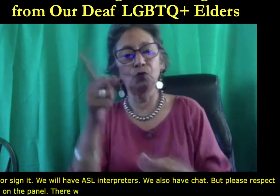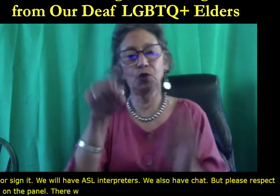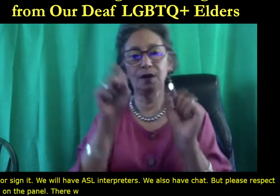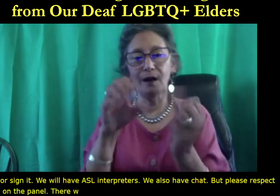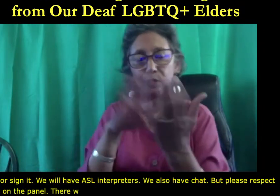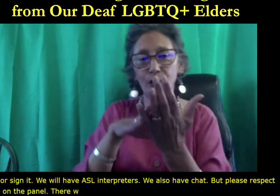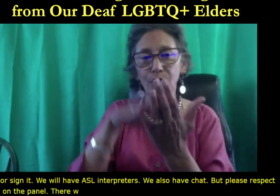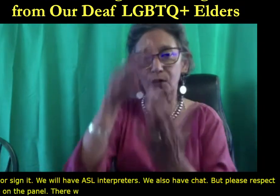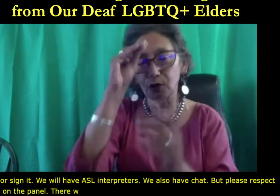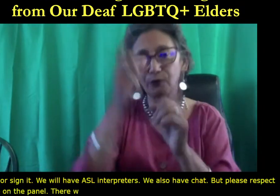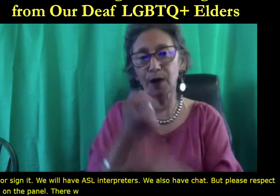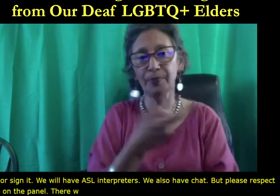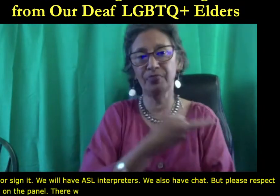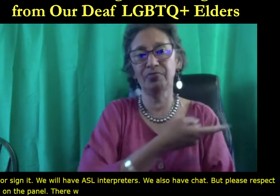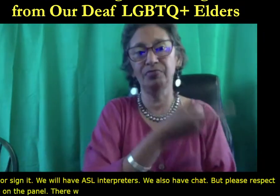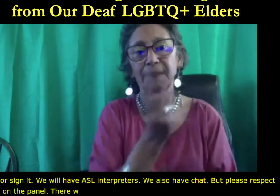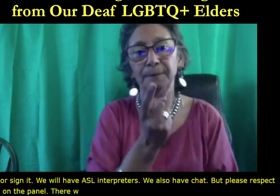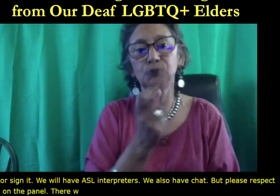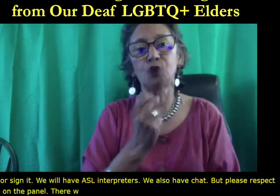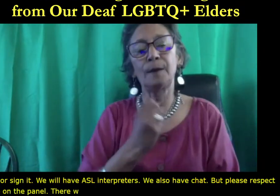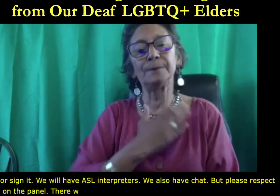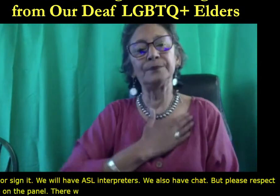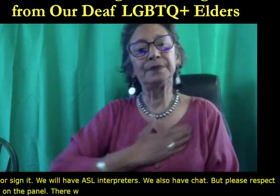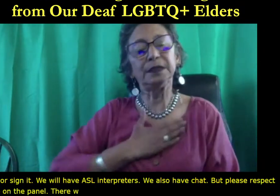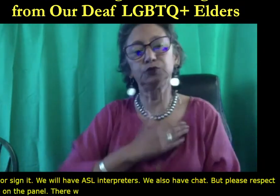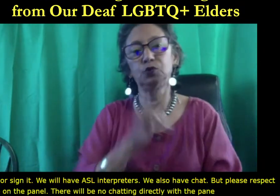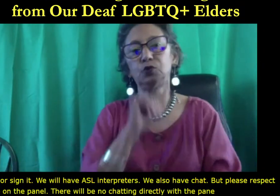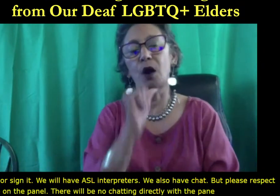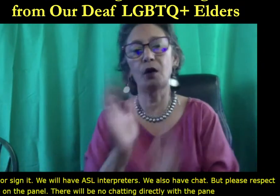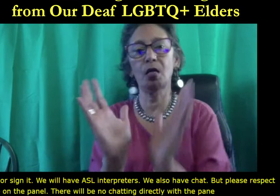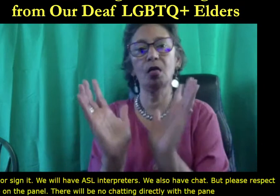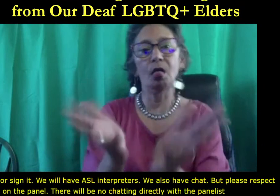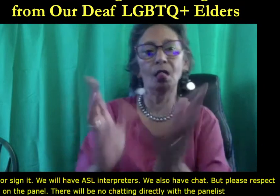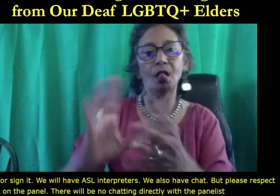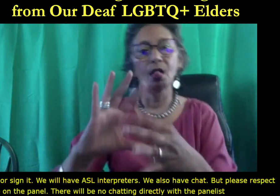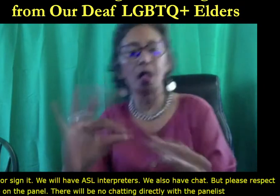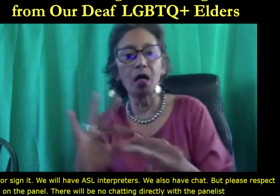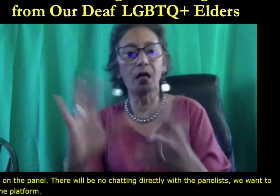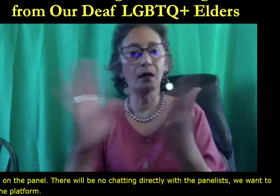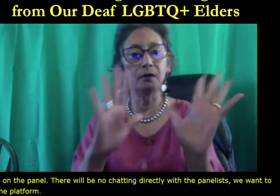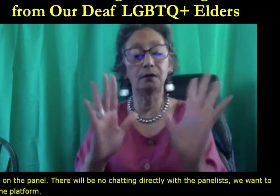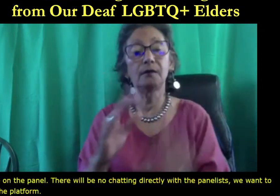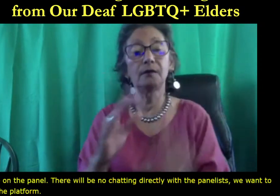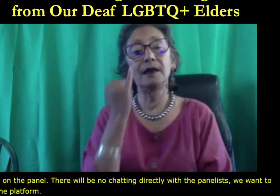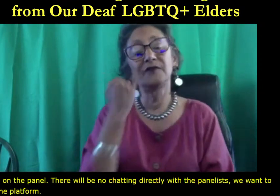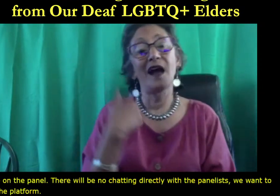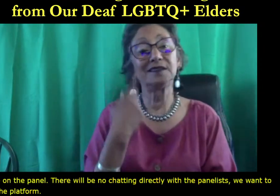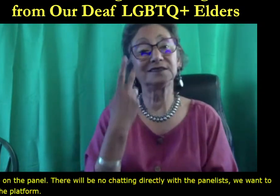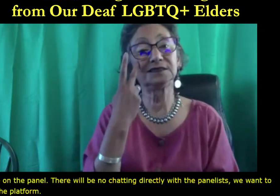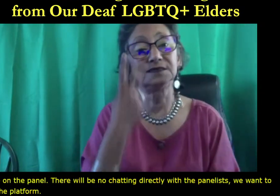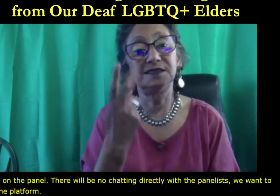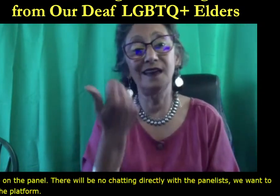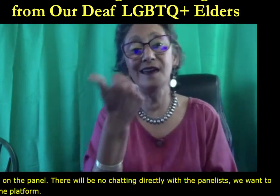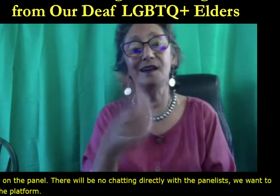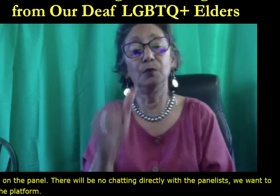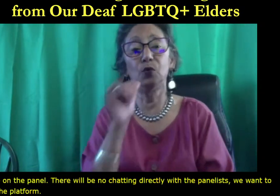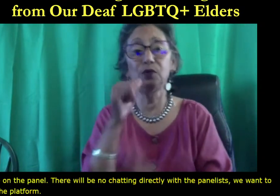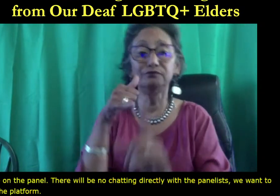so you can please be respectful to them please don't talk while we're having the